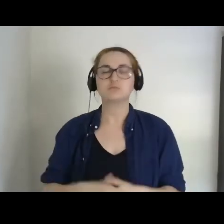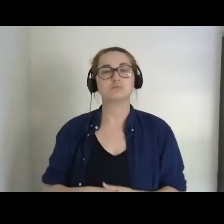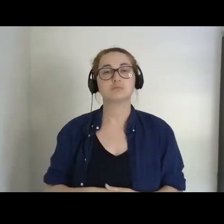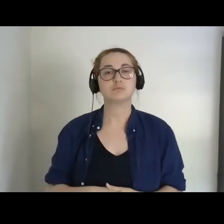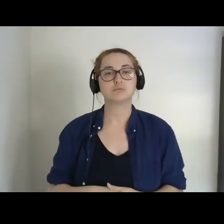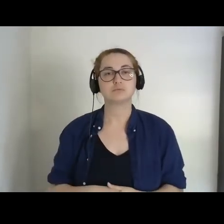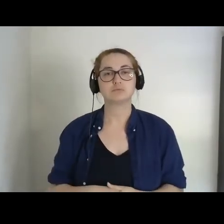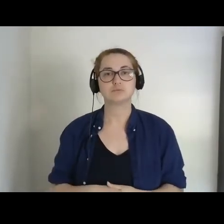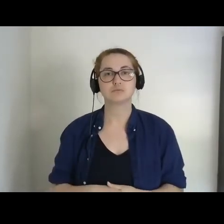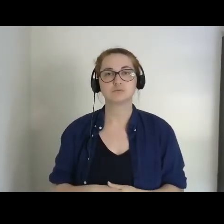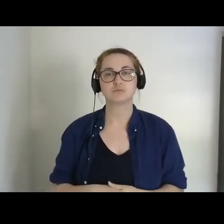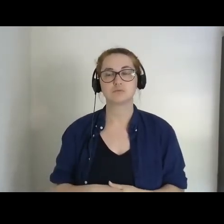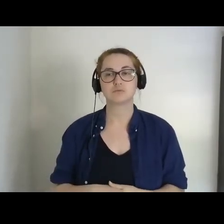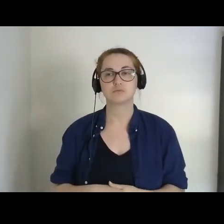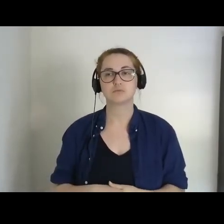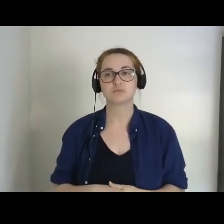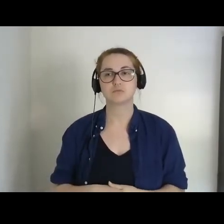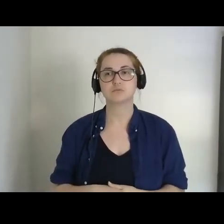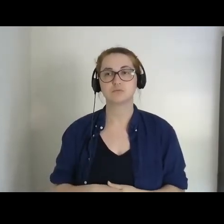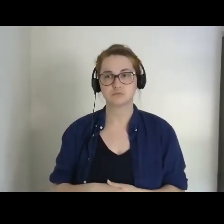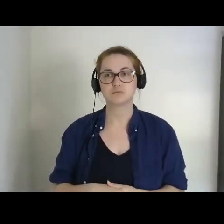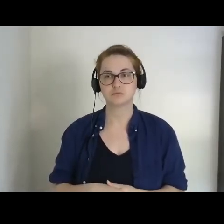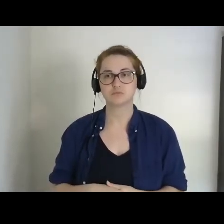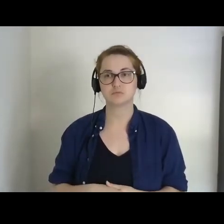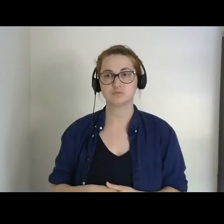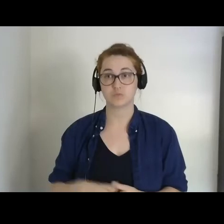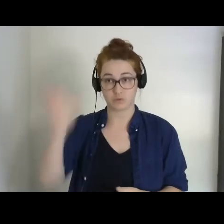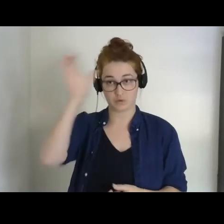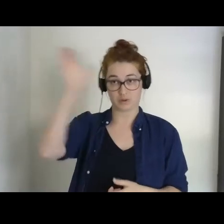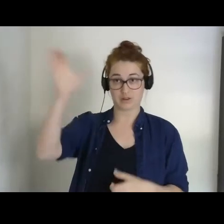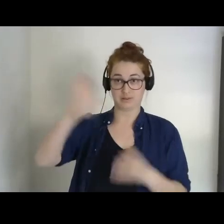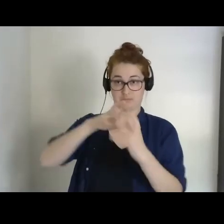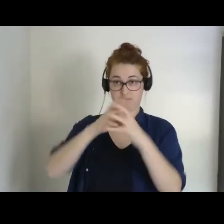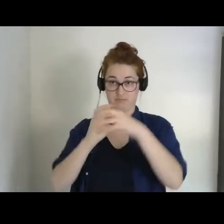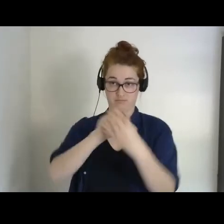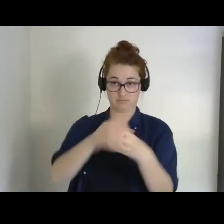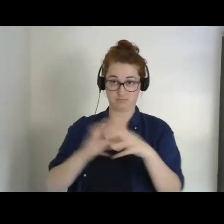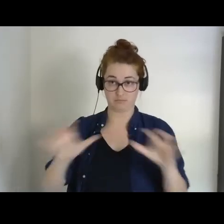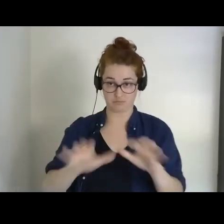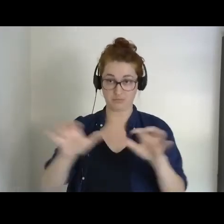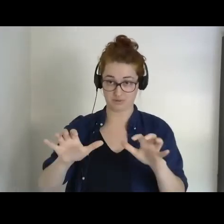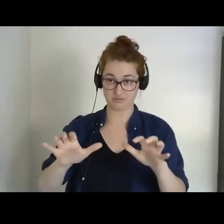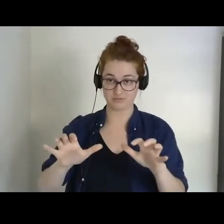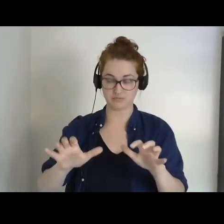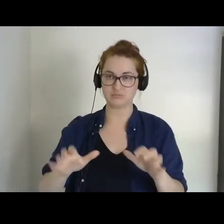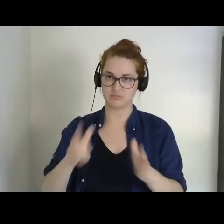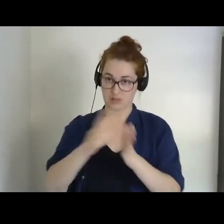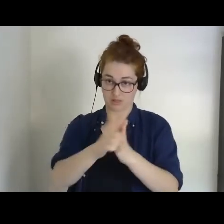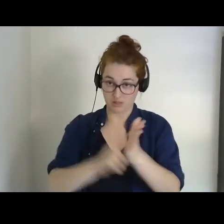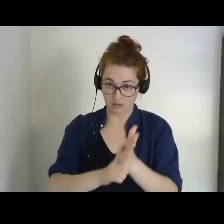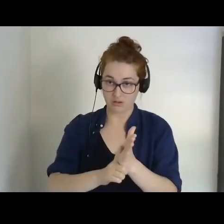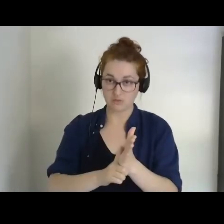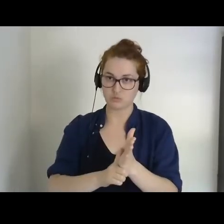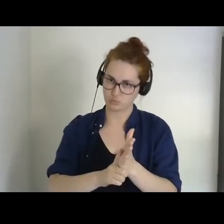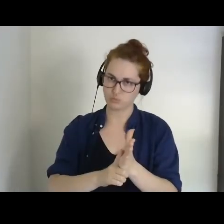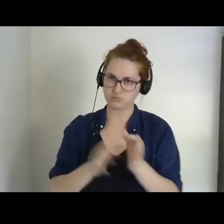is why it's so important for us to come back to this concept of intersectional practice, intersectional law, and where we're going